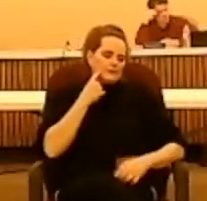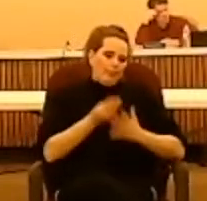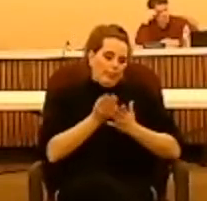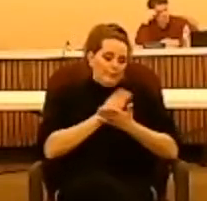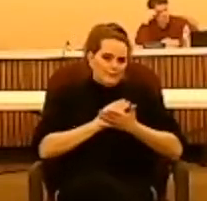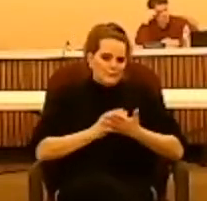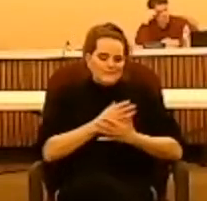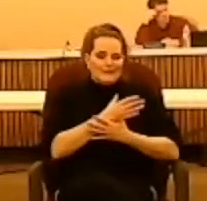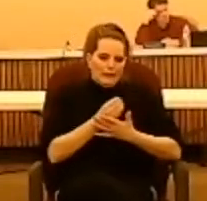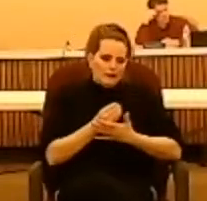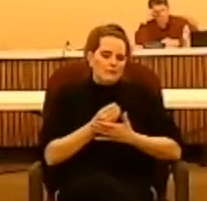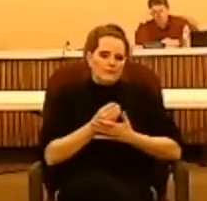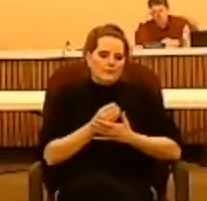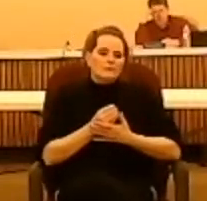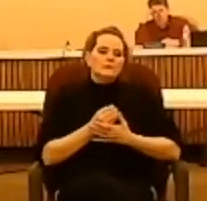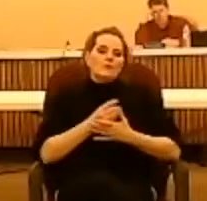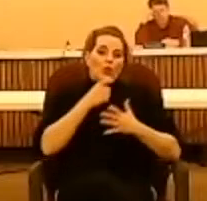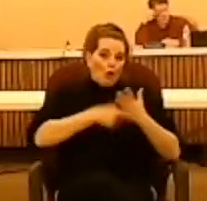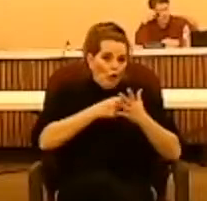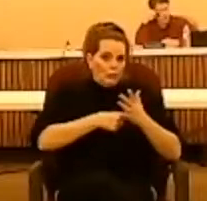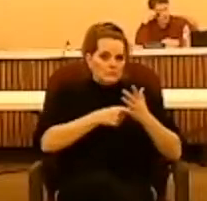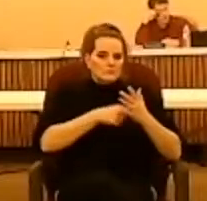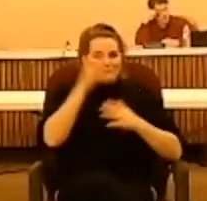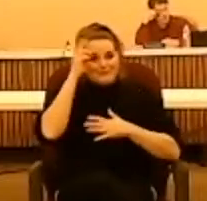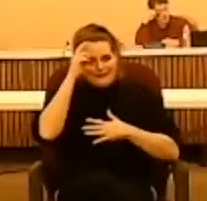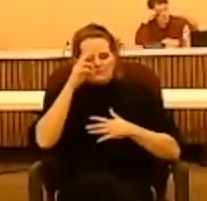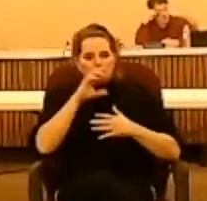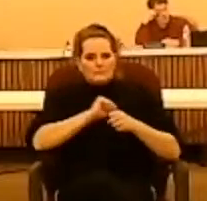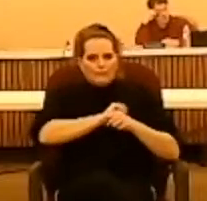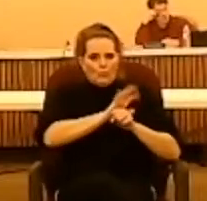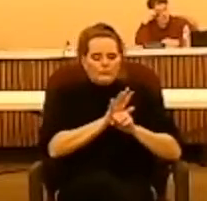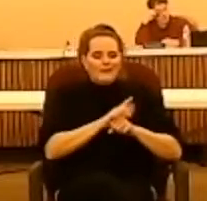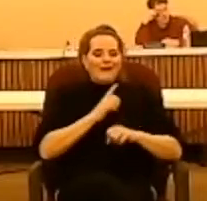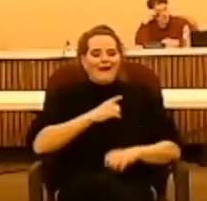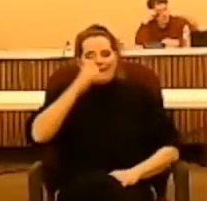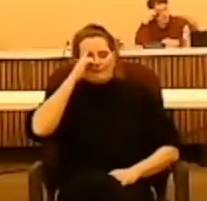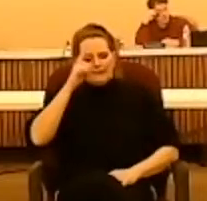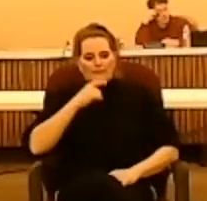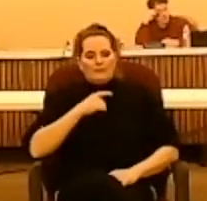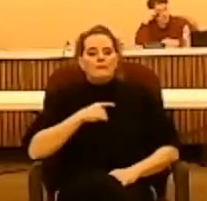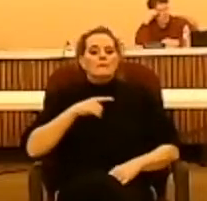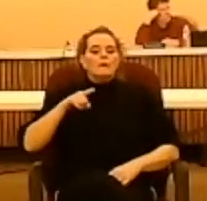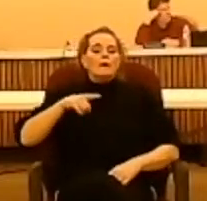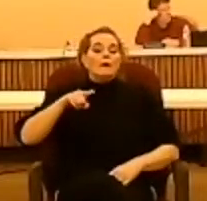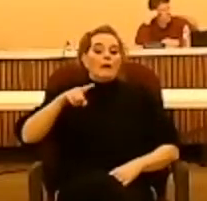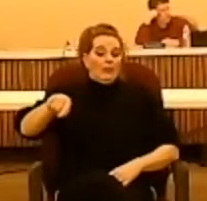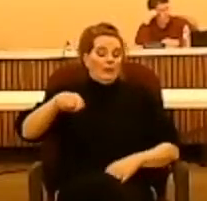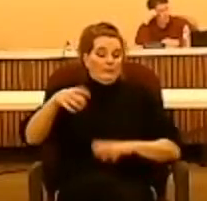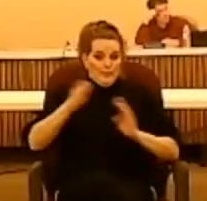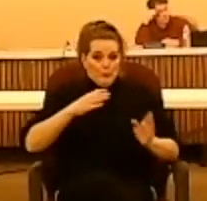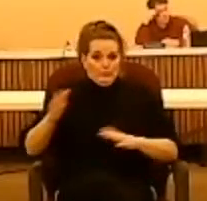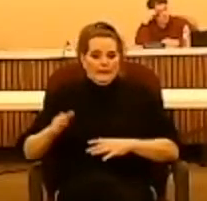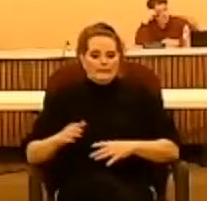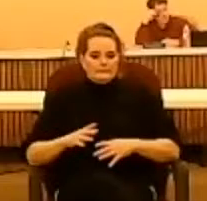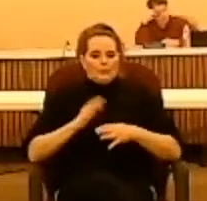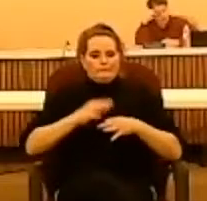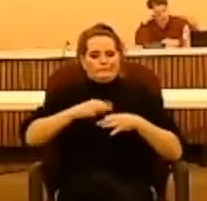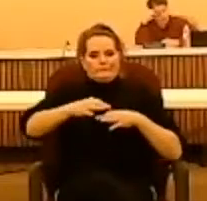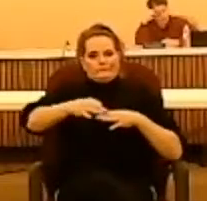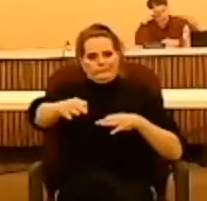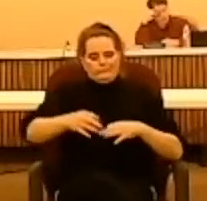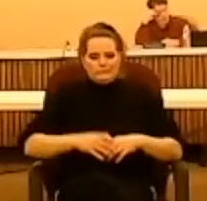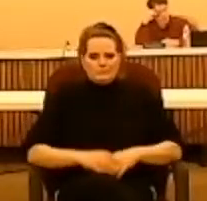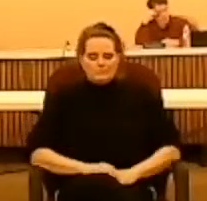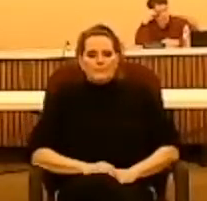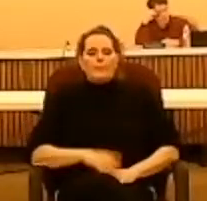the hit and the cost due to COVID, I think their plans are being put off for some number of years. So